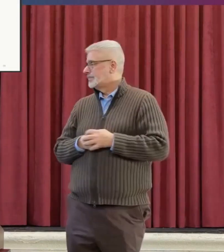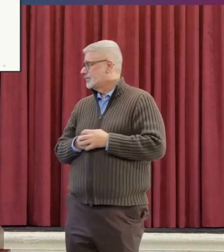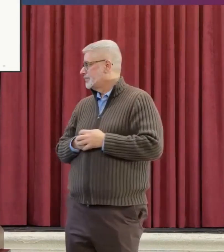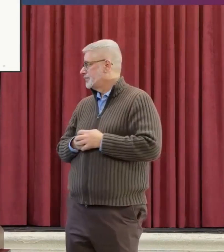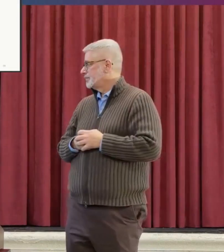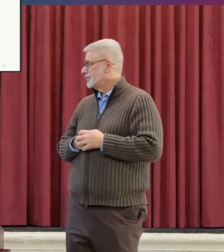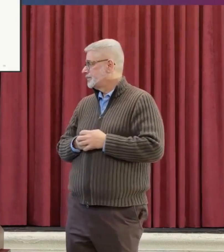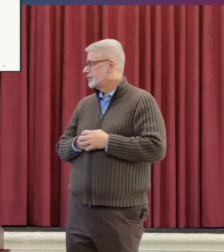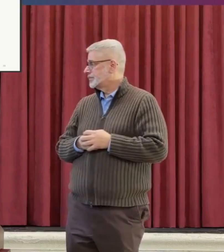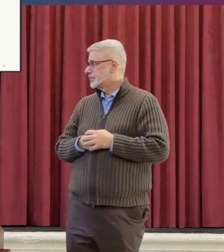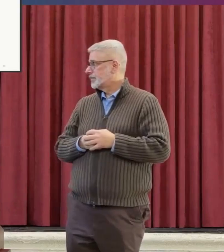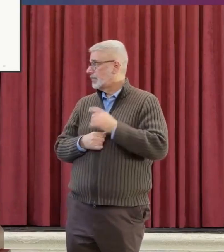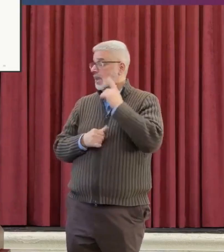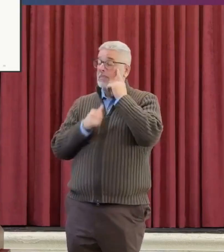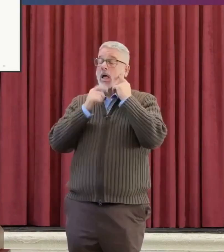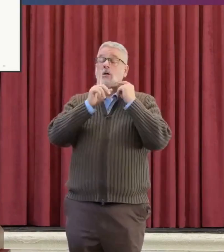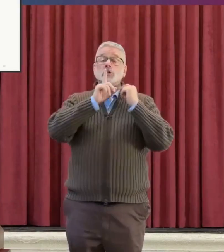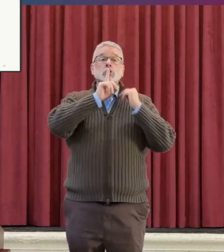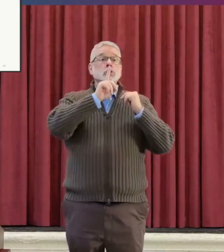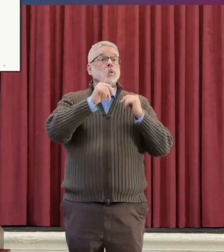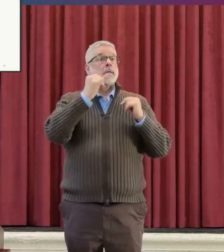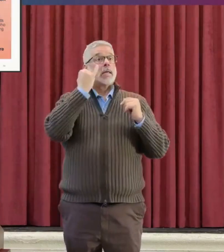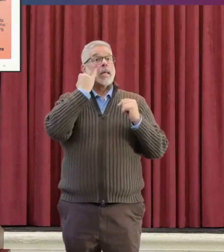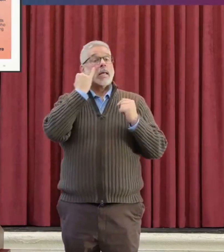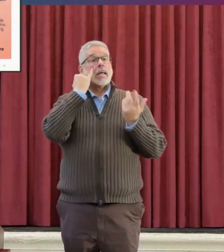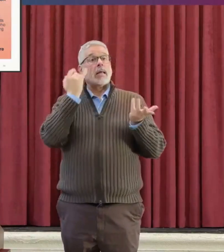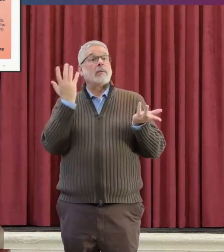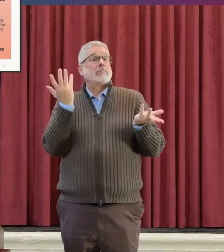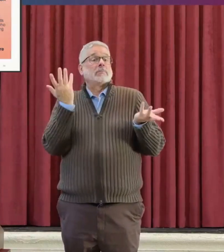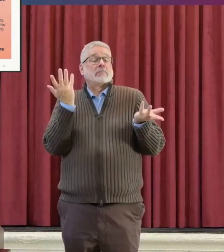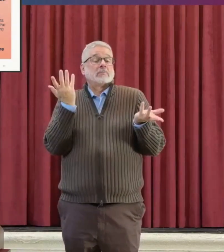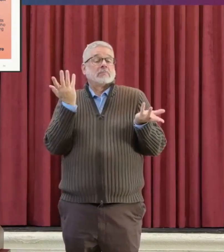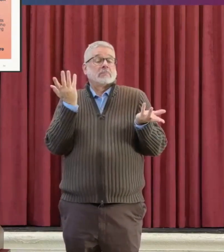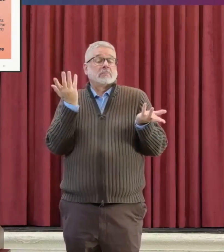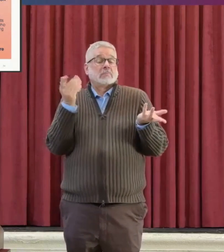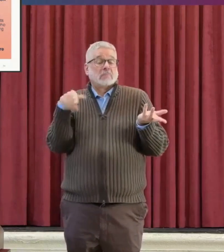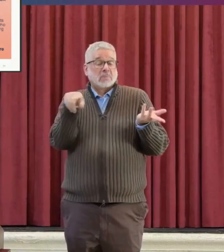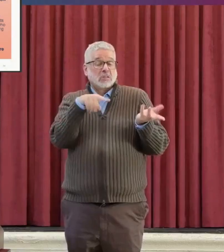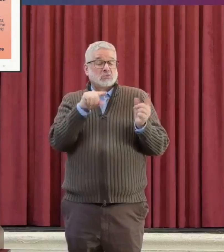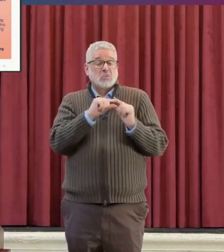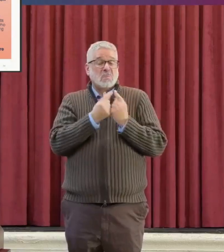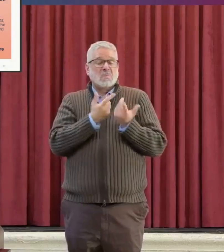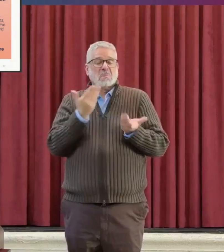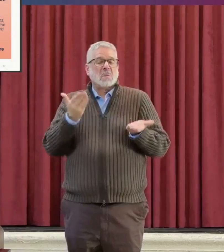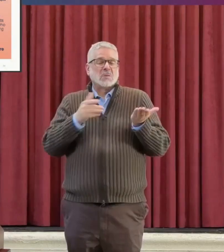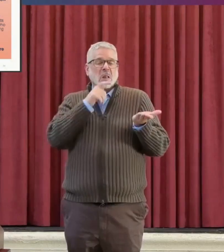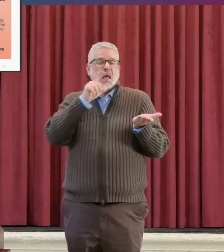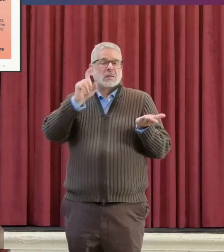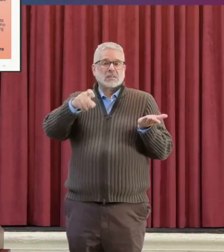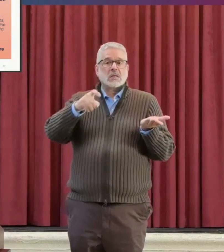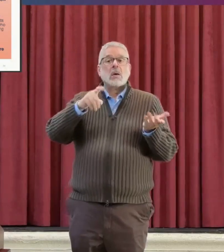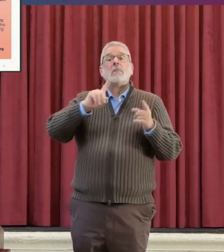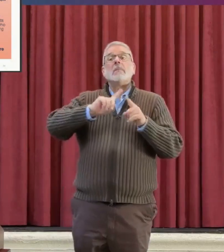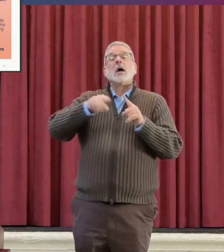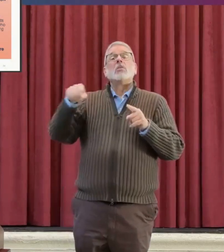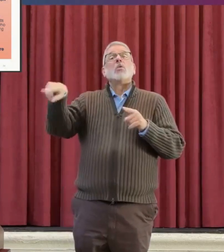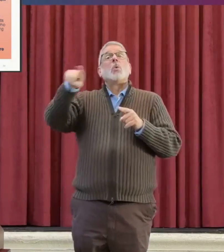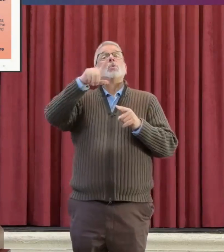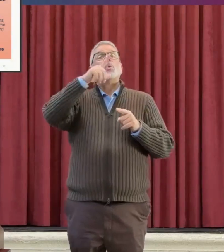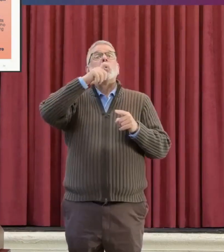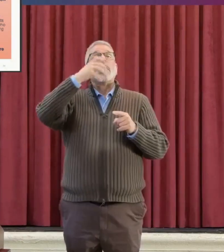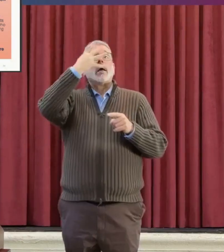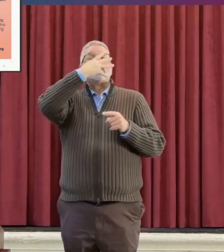And this is, I'm not sure if this is that relevant for this group, but immigration